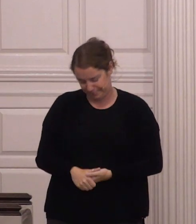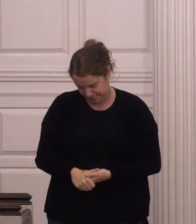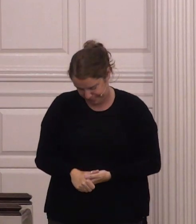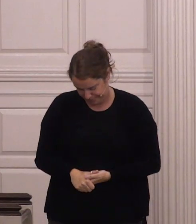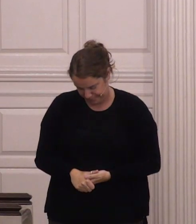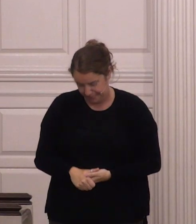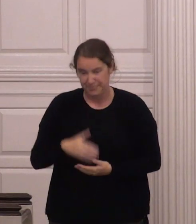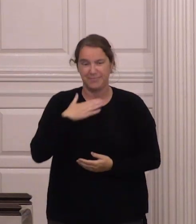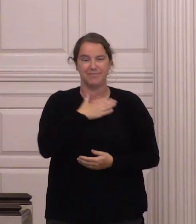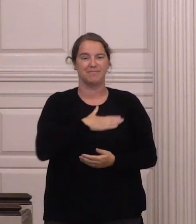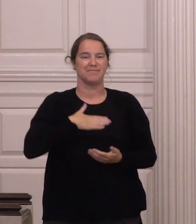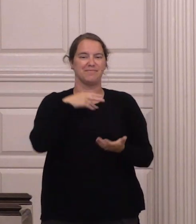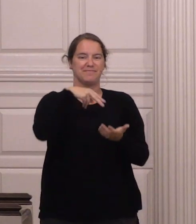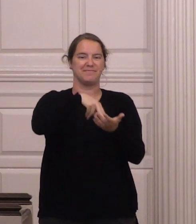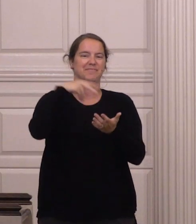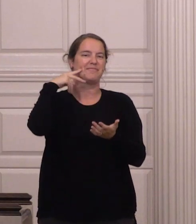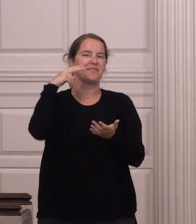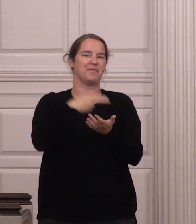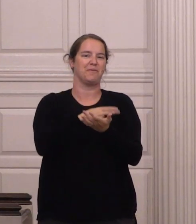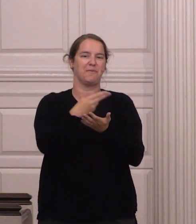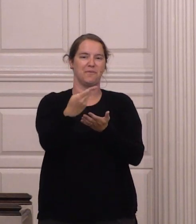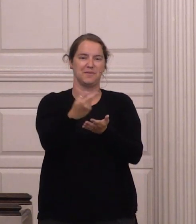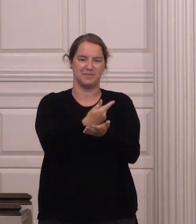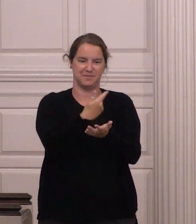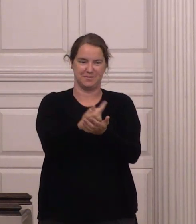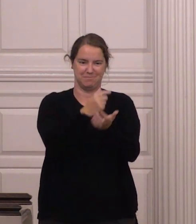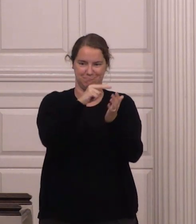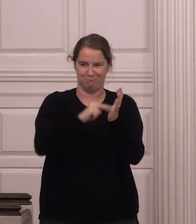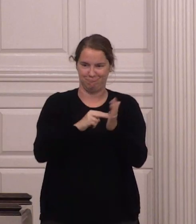Please stand for the reading of the Holy Gospel.